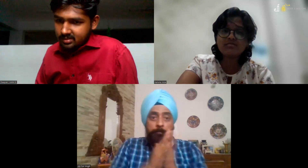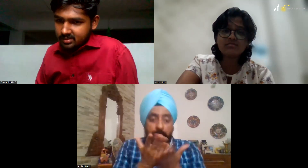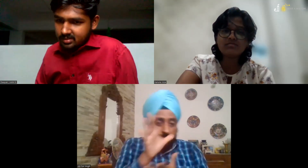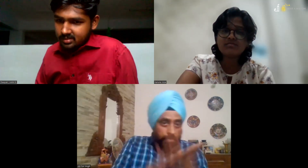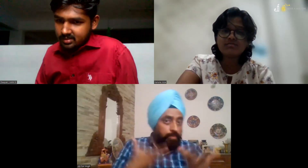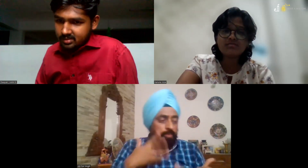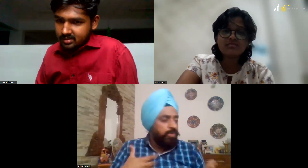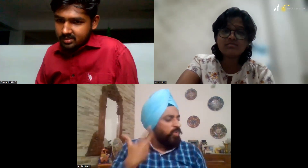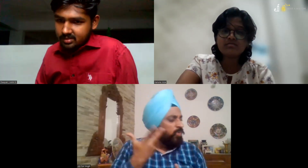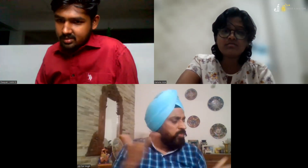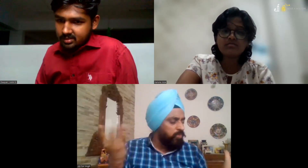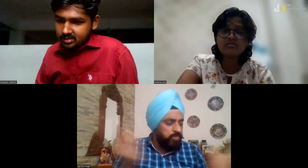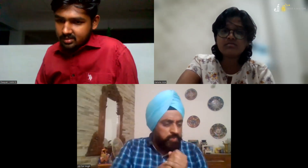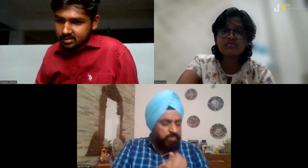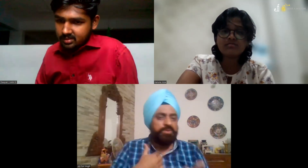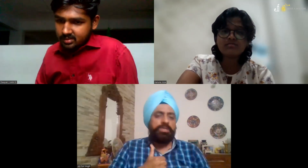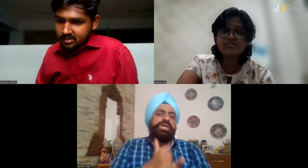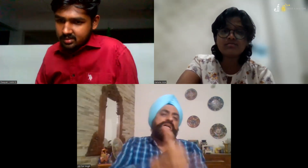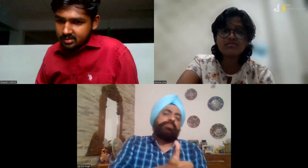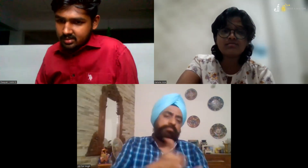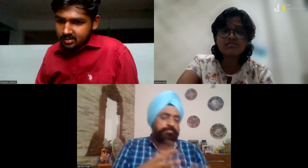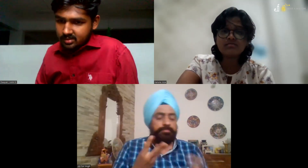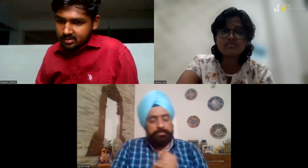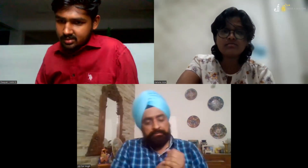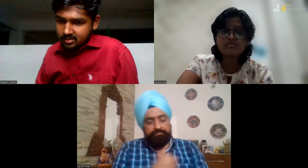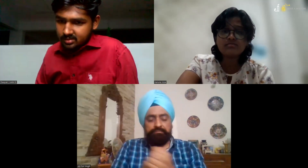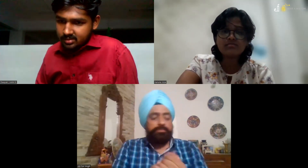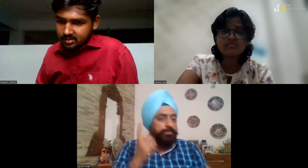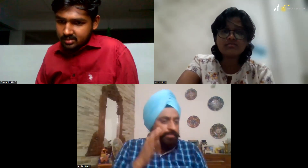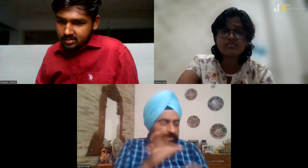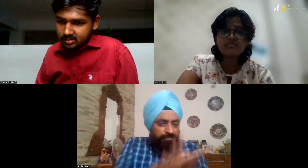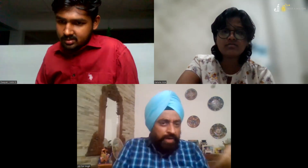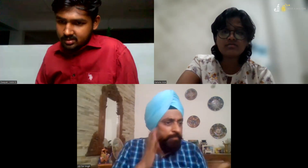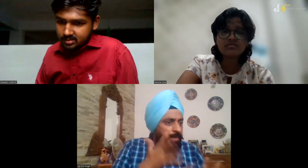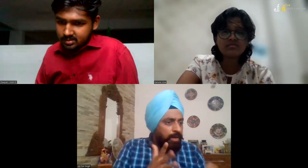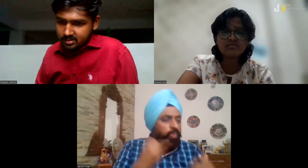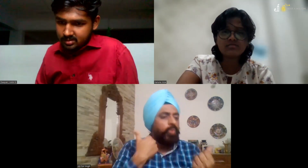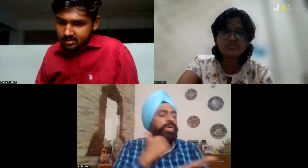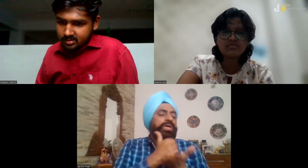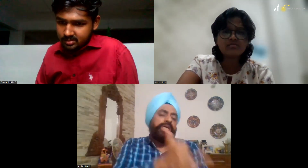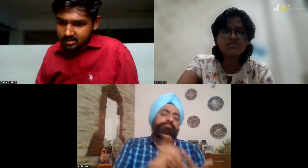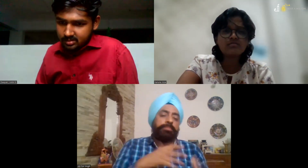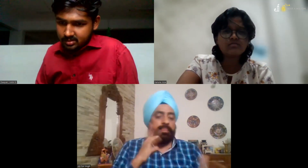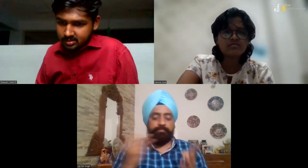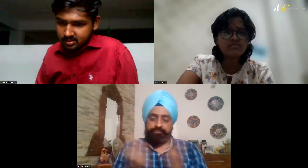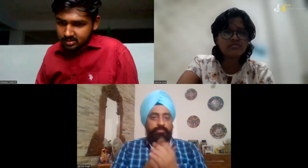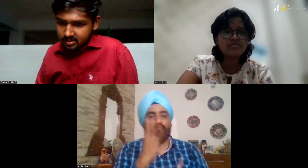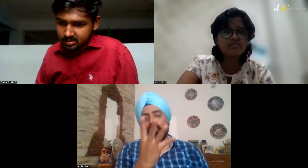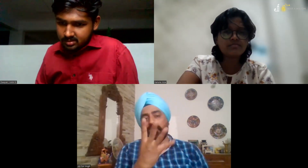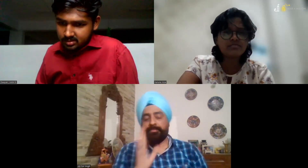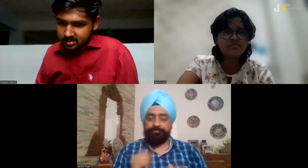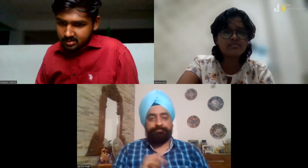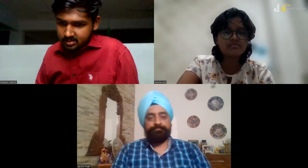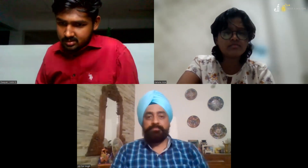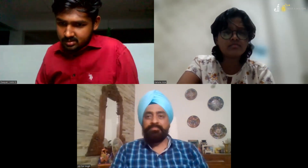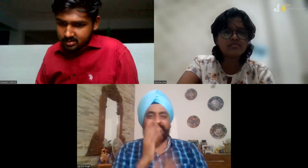there was one person who was like, who was missing some visa kind of things. So I helped him,